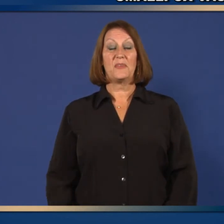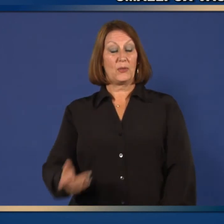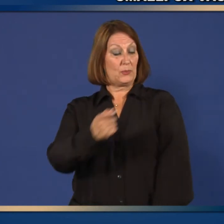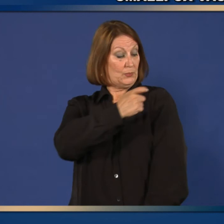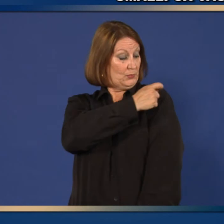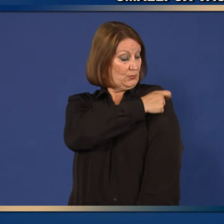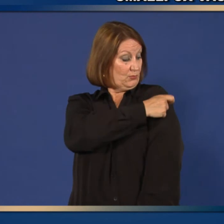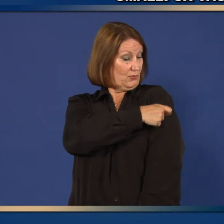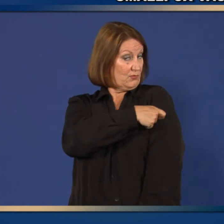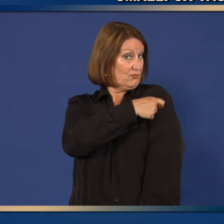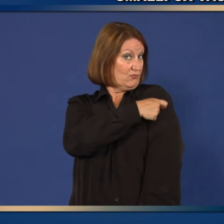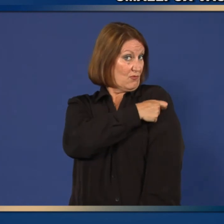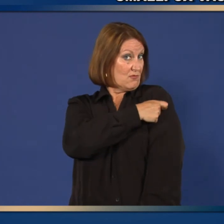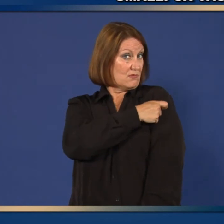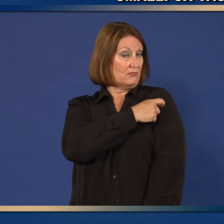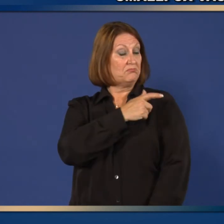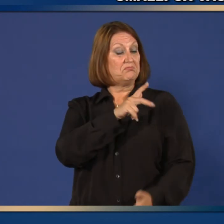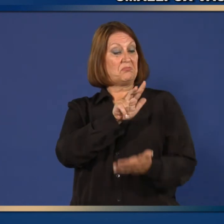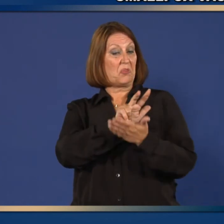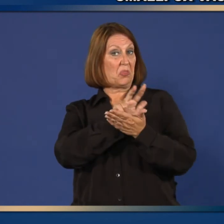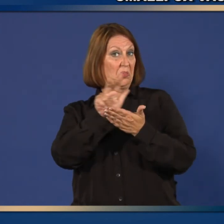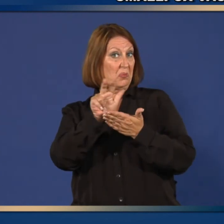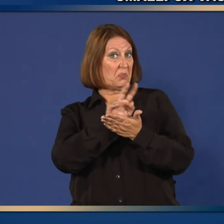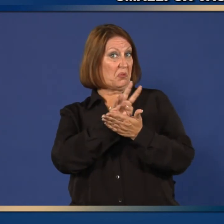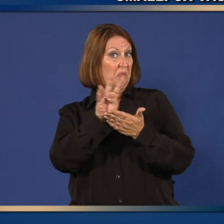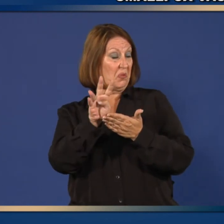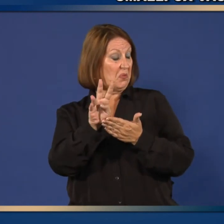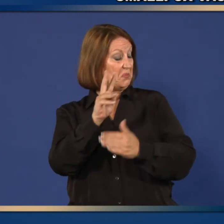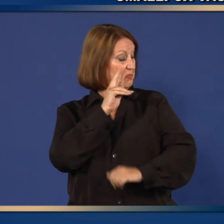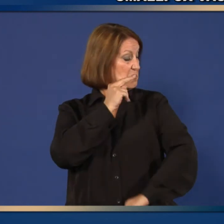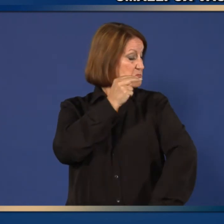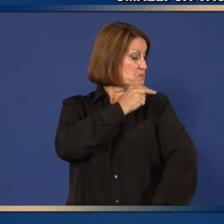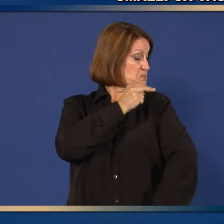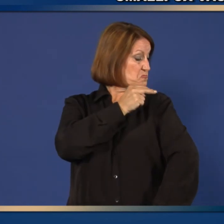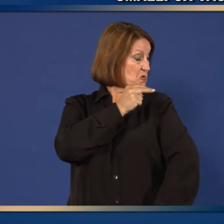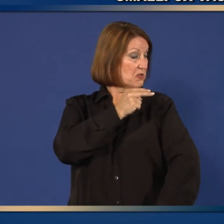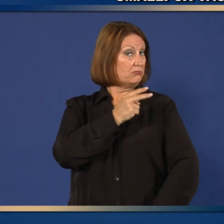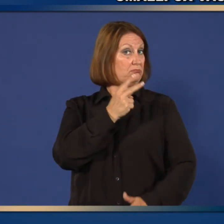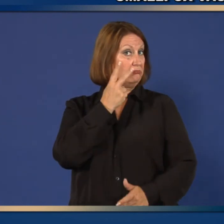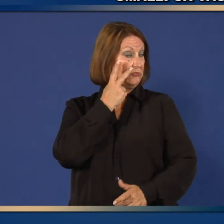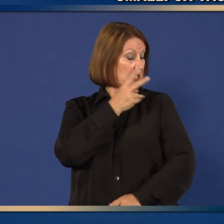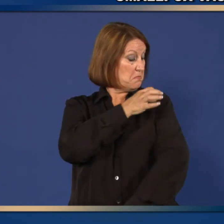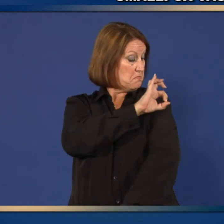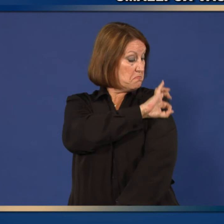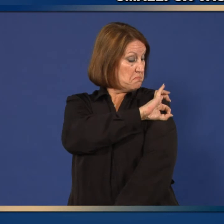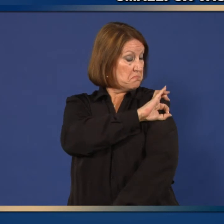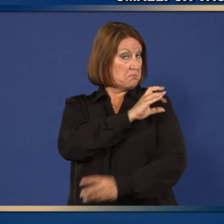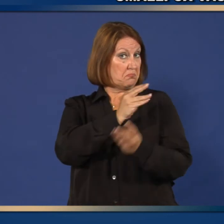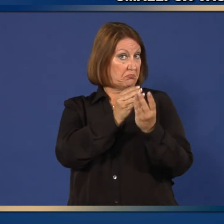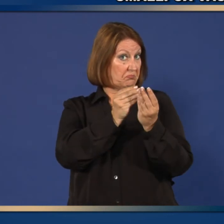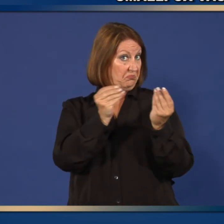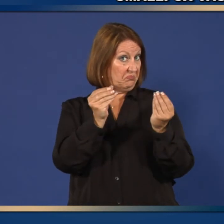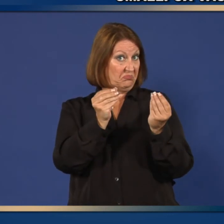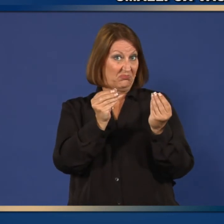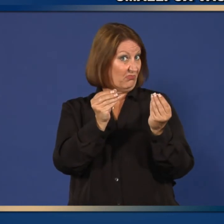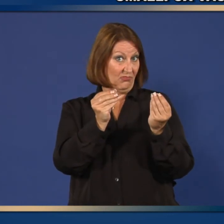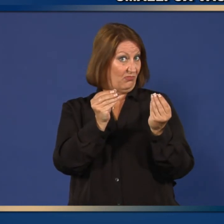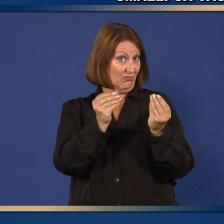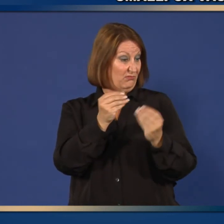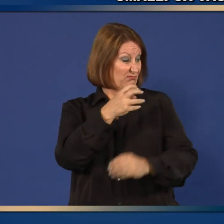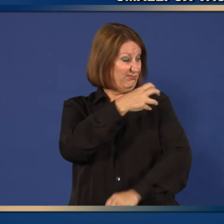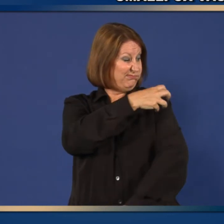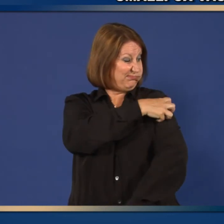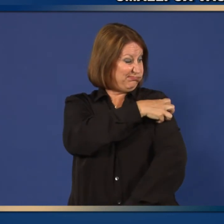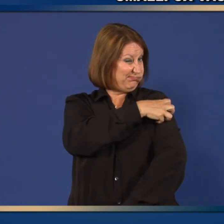For the next 3 to 4 weeks, keep watching for a vaccination site that is